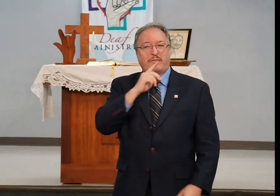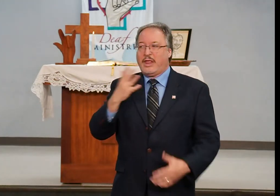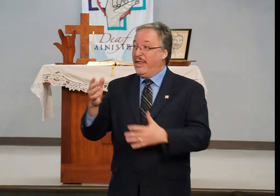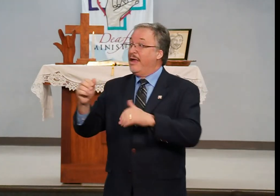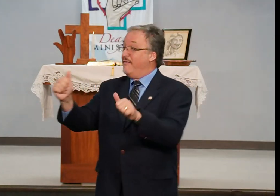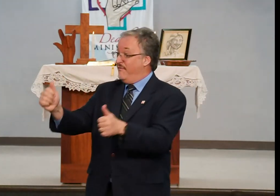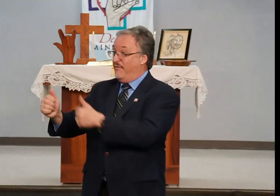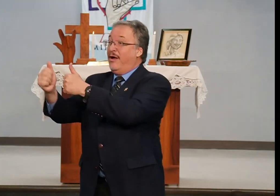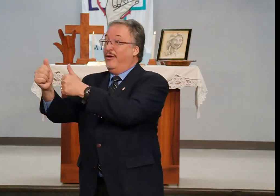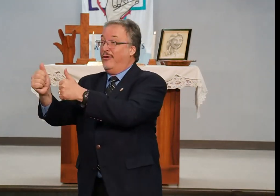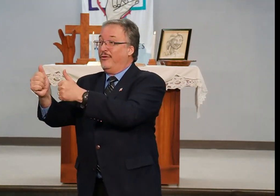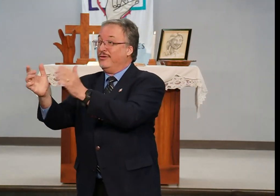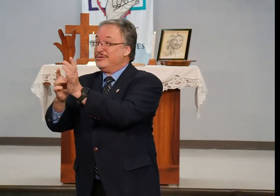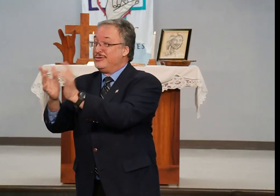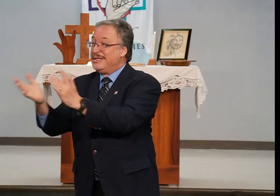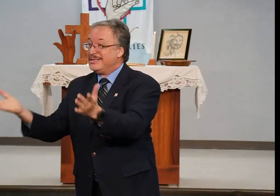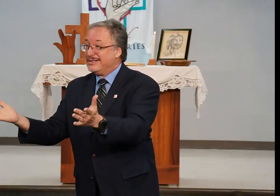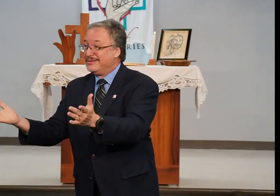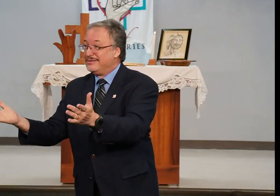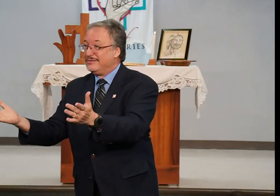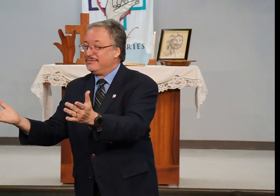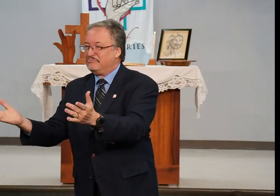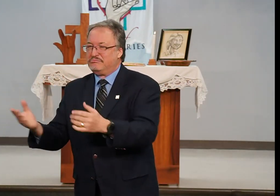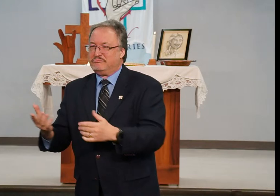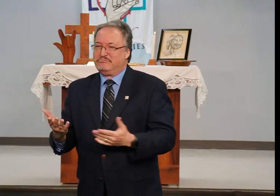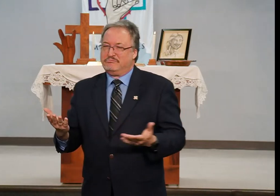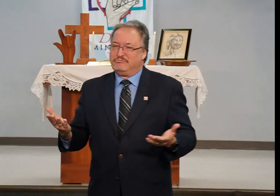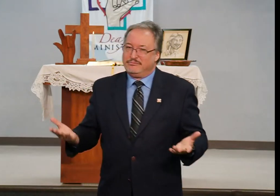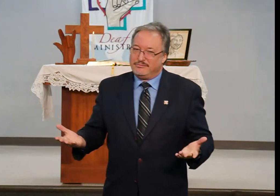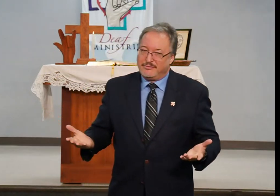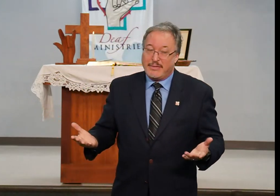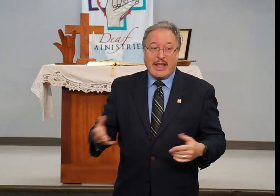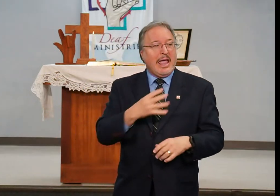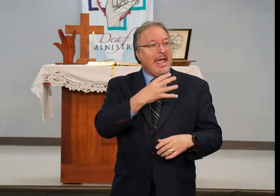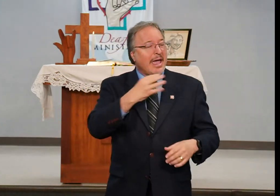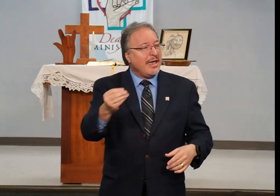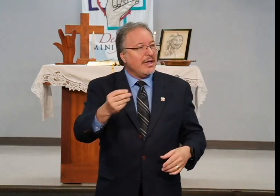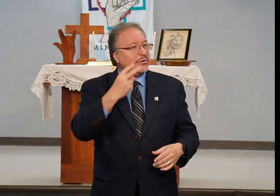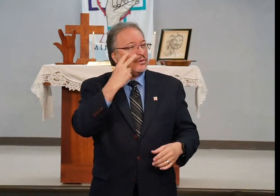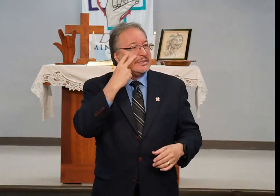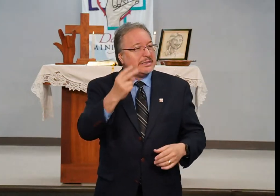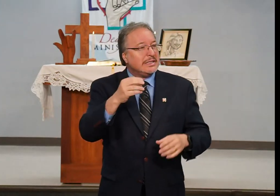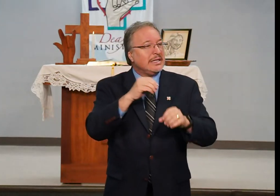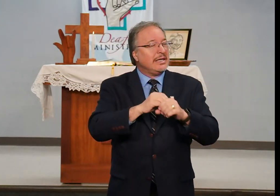that ministry that followed Jesus.